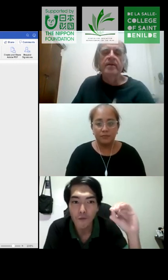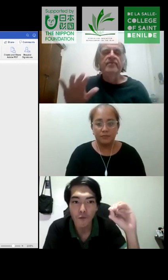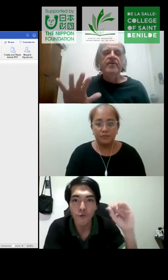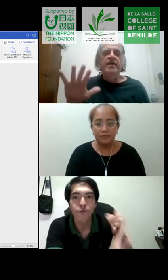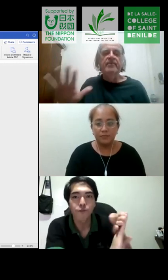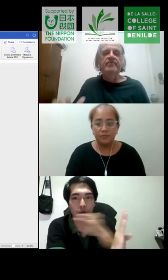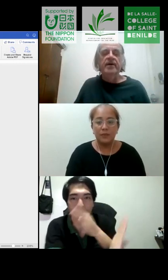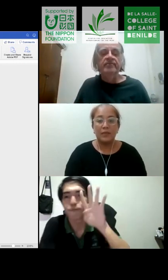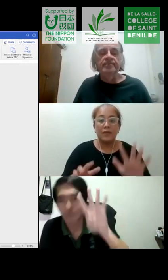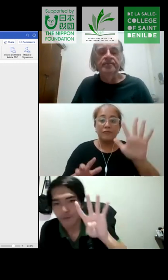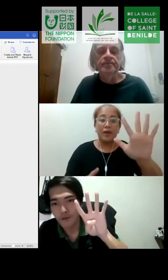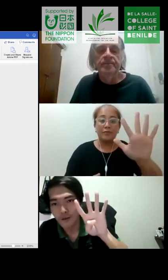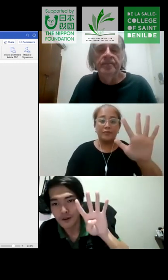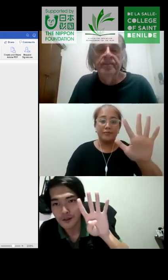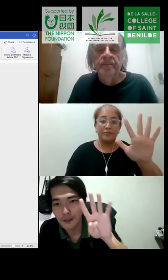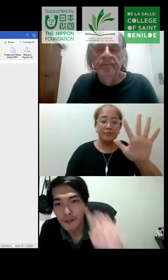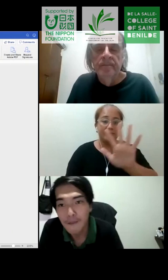Okay, and then the 5 and 5. I